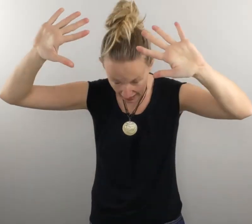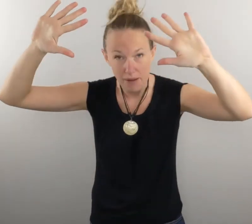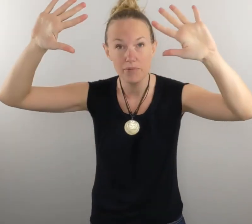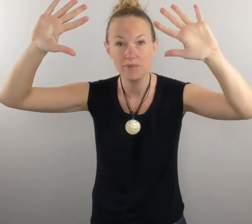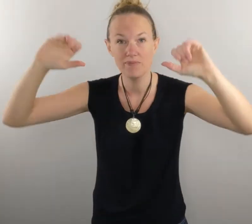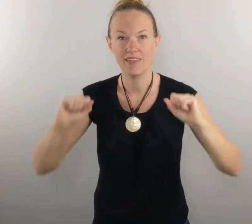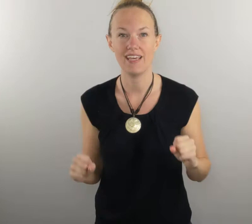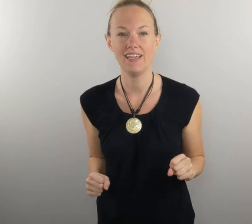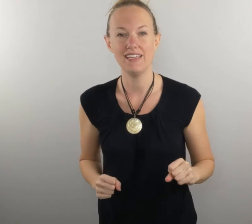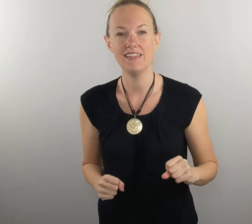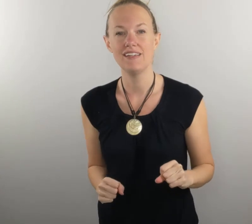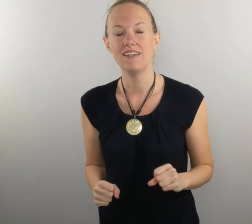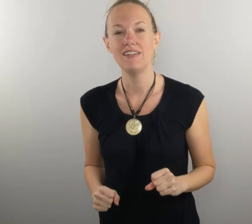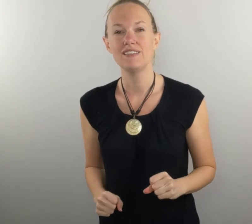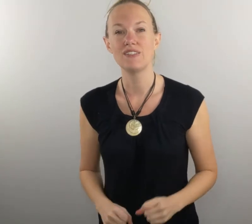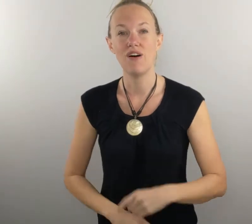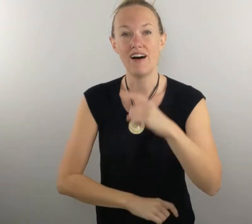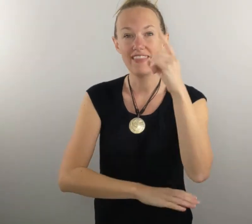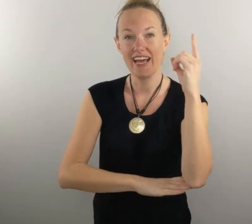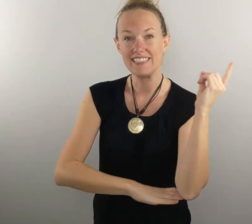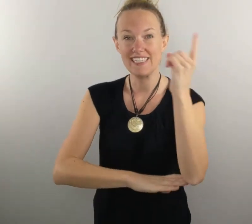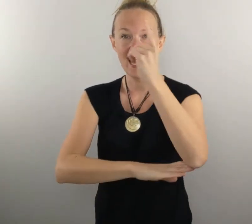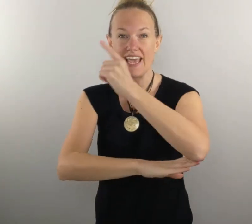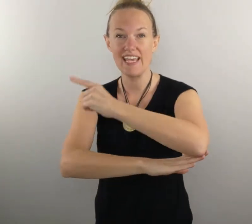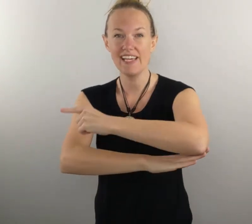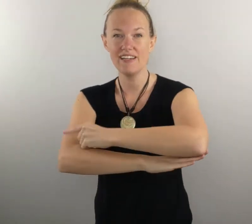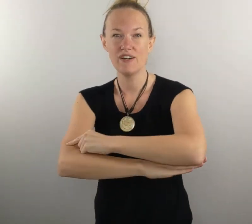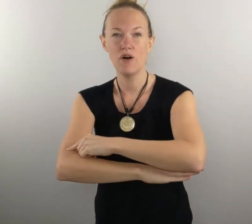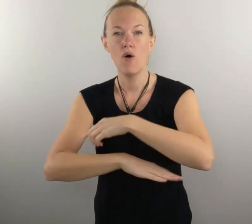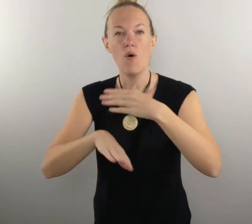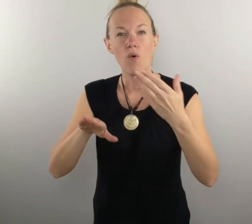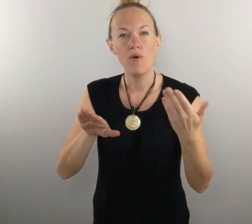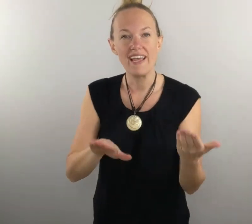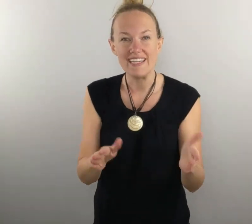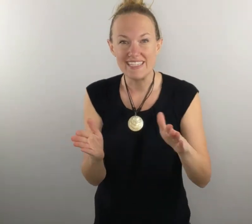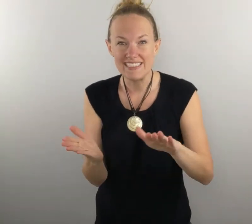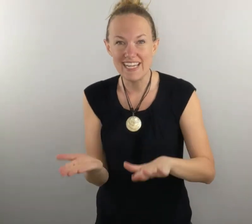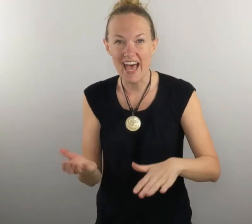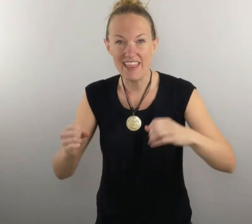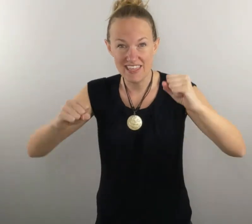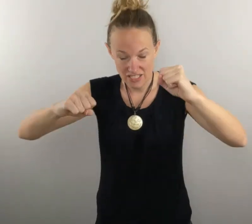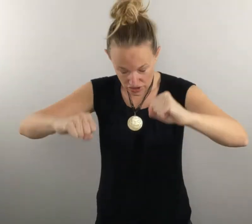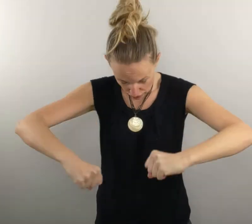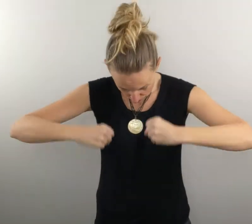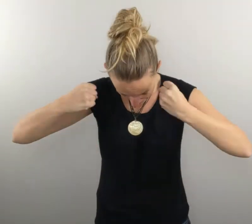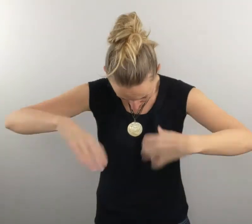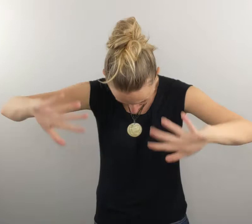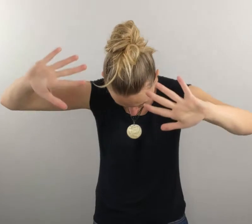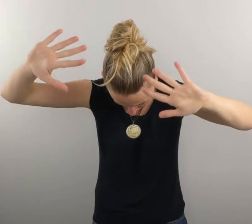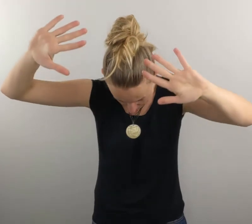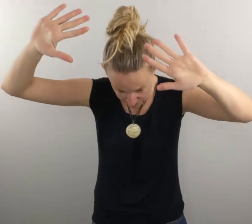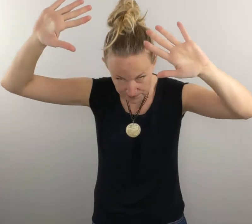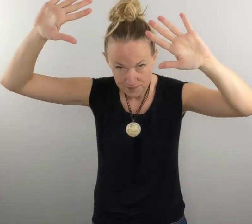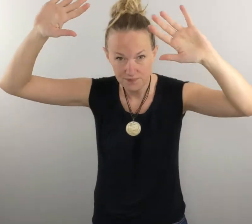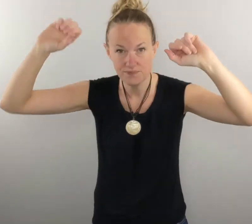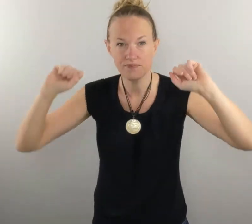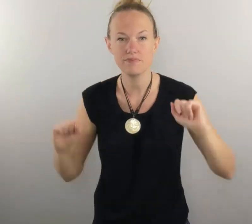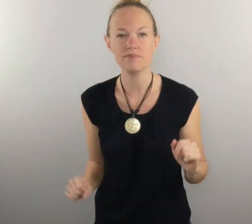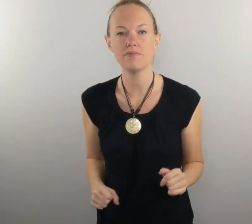up, okay? So on that day when death surrendered